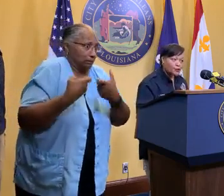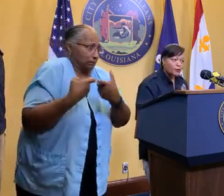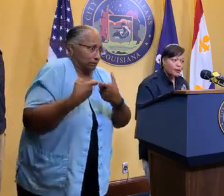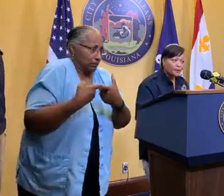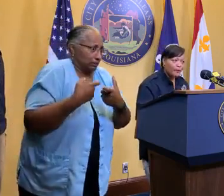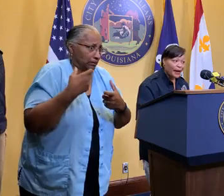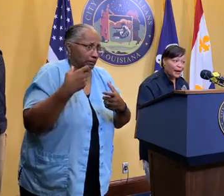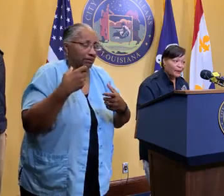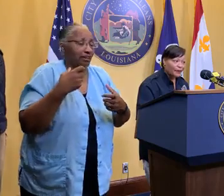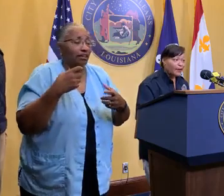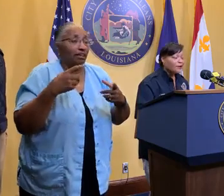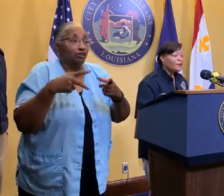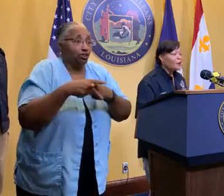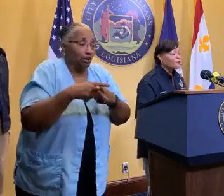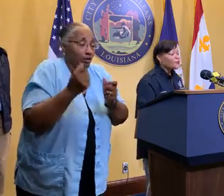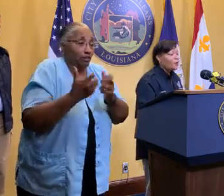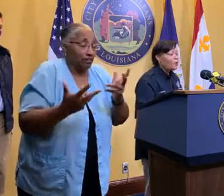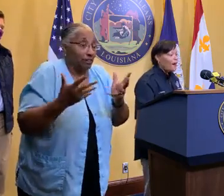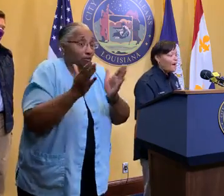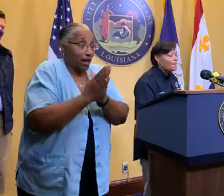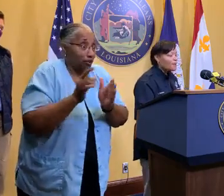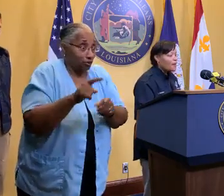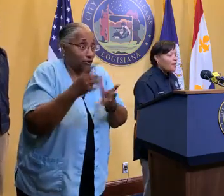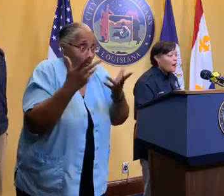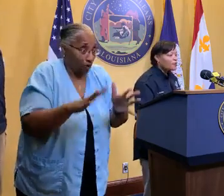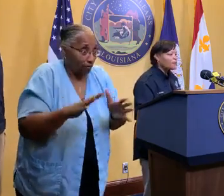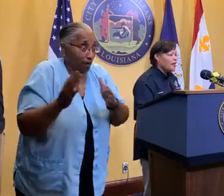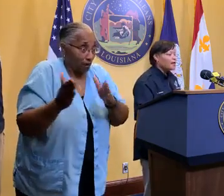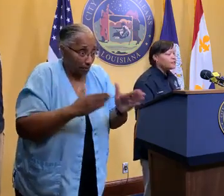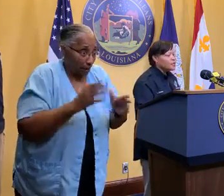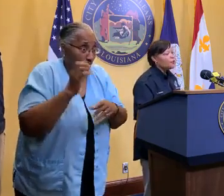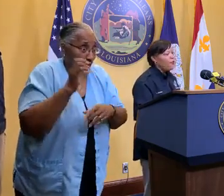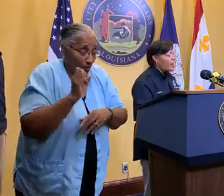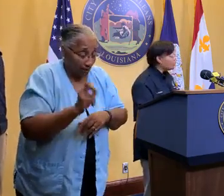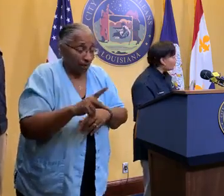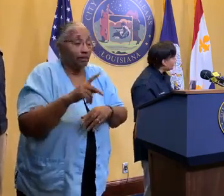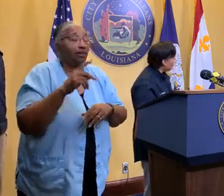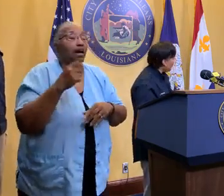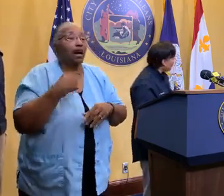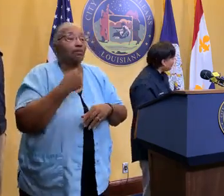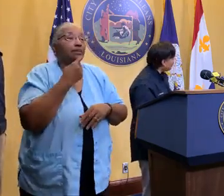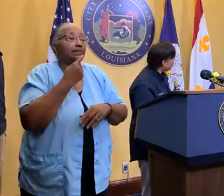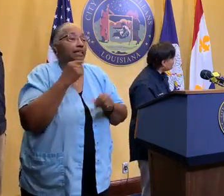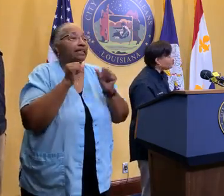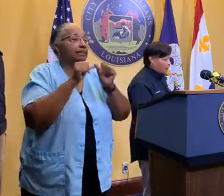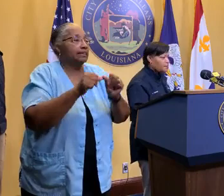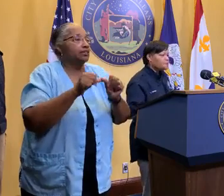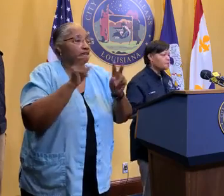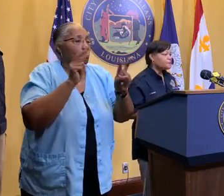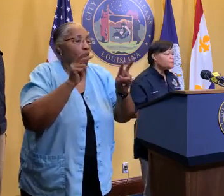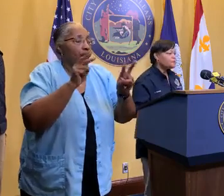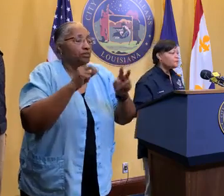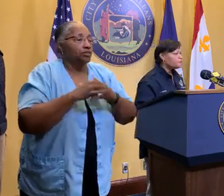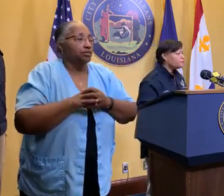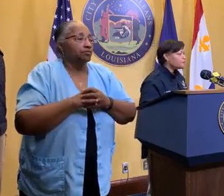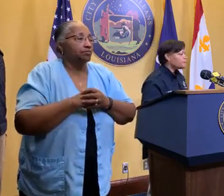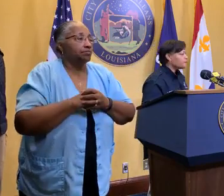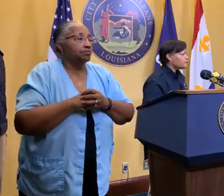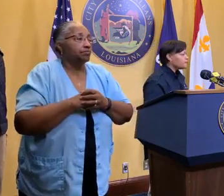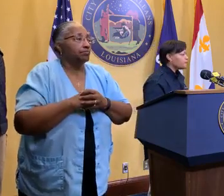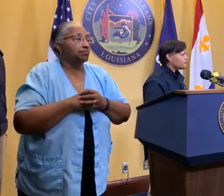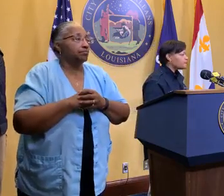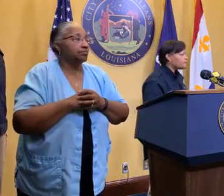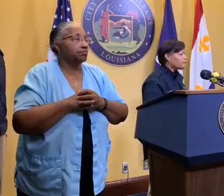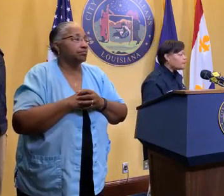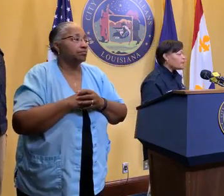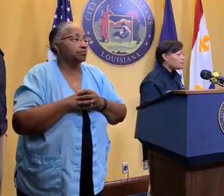We asked you to be prepared. So I would say continue to watch. Anything to add? No, ma'am. Okay.